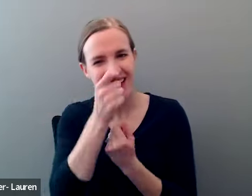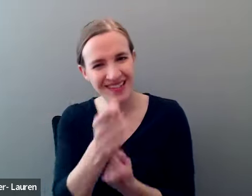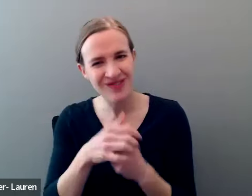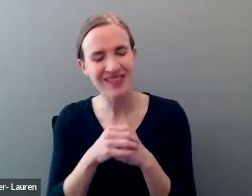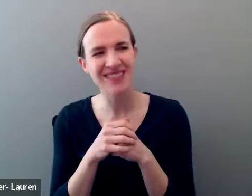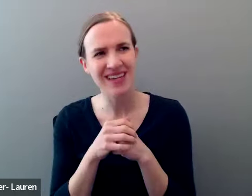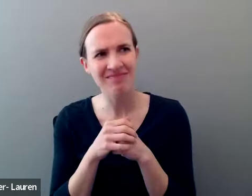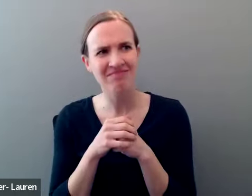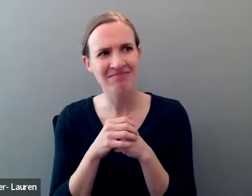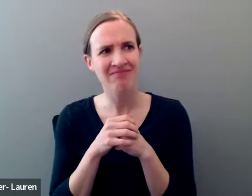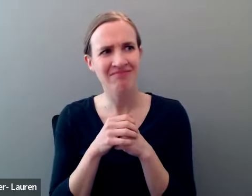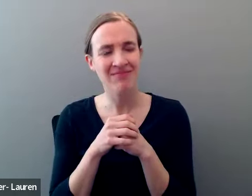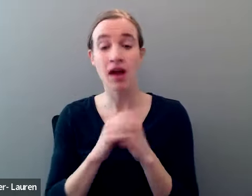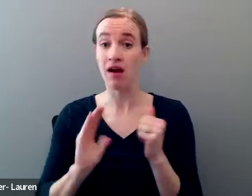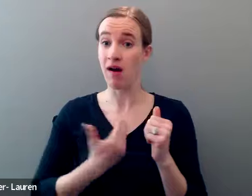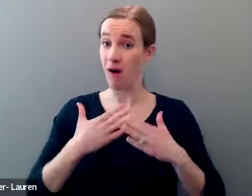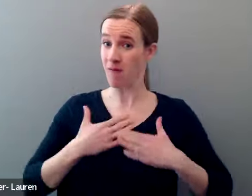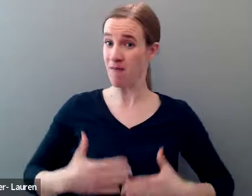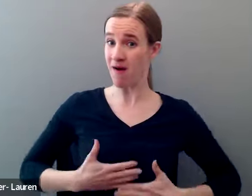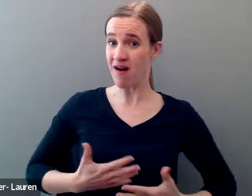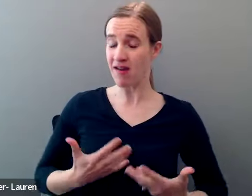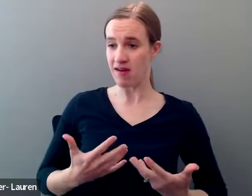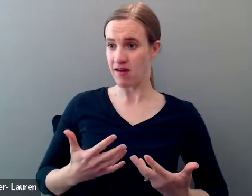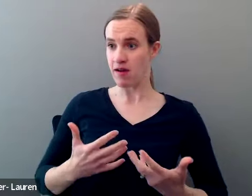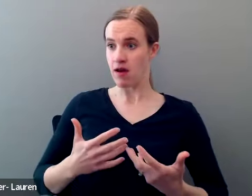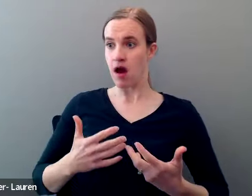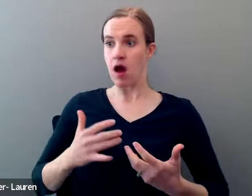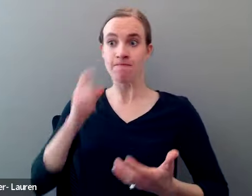how effective our bodies are at protecting us,